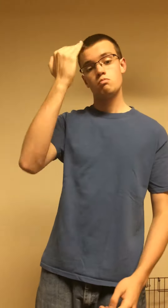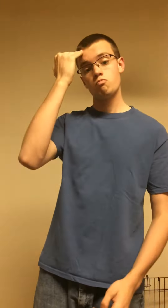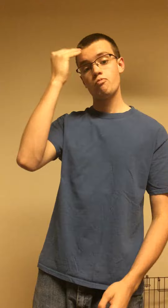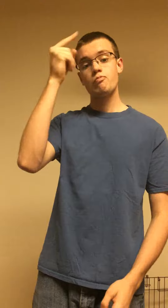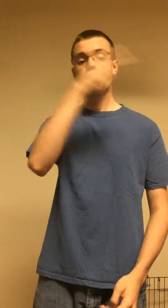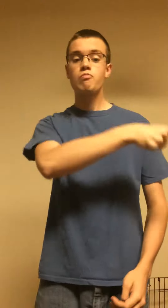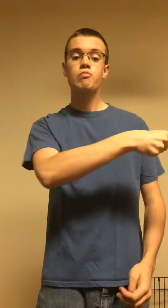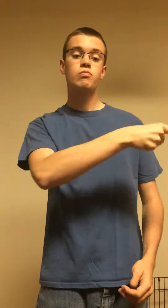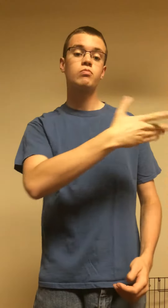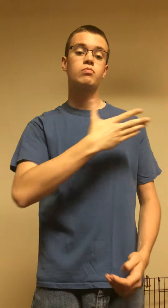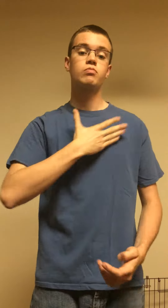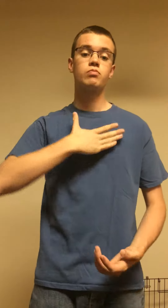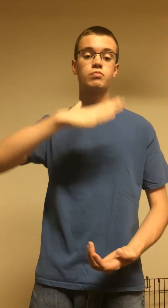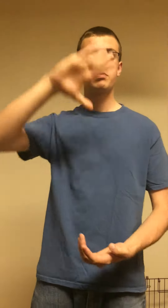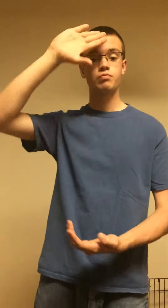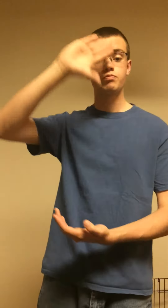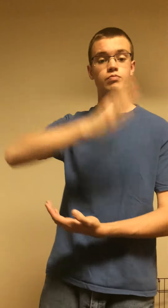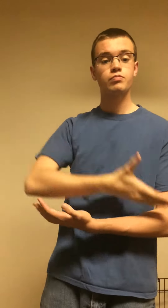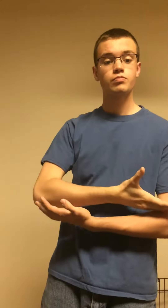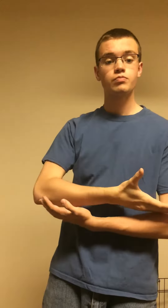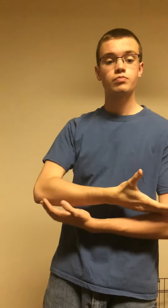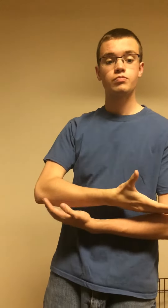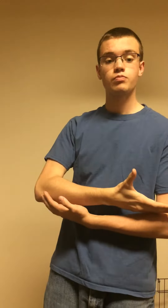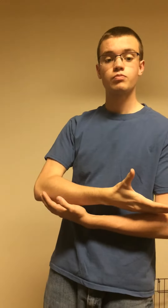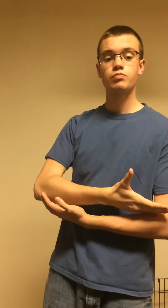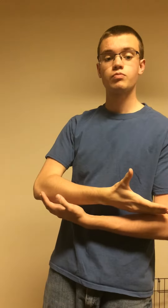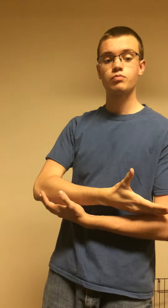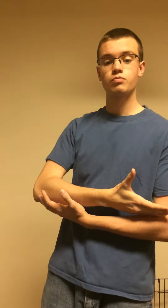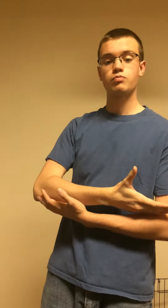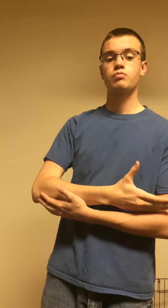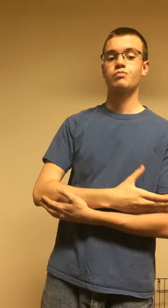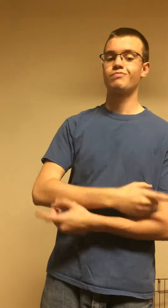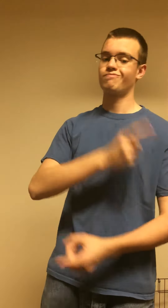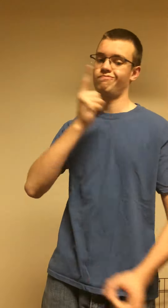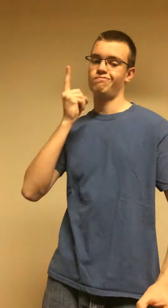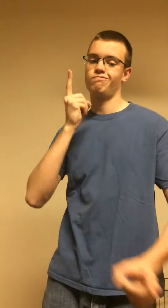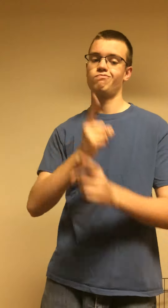know he's mine, yes.